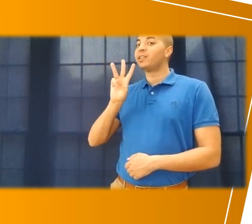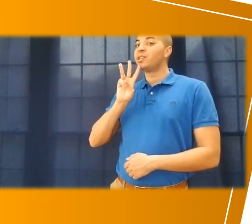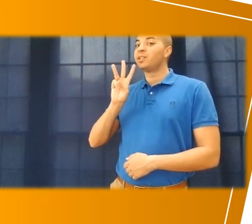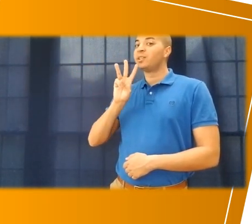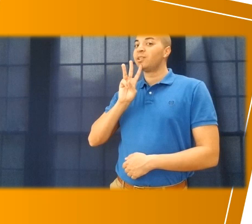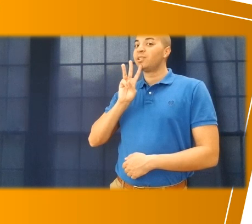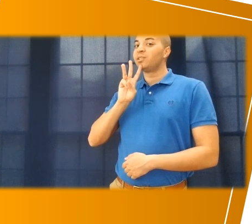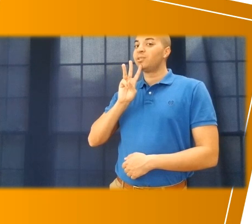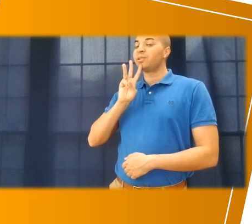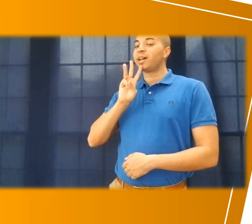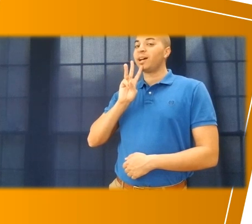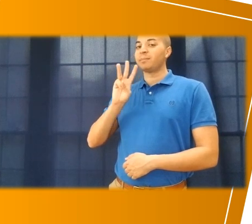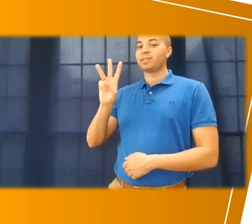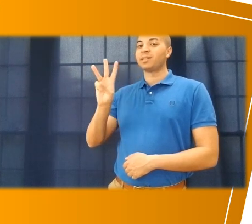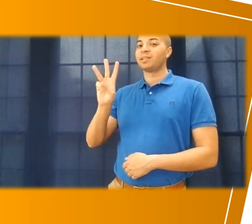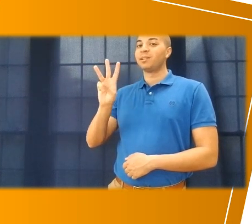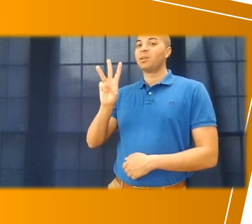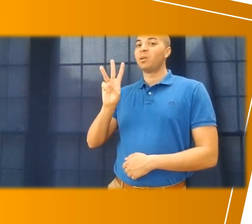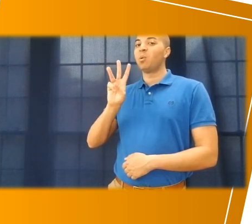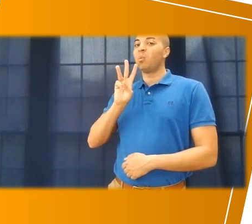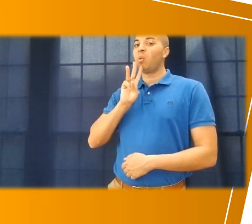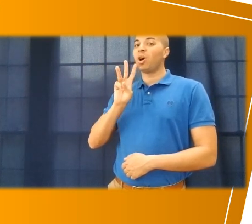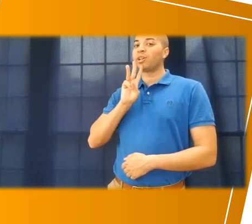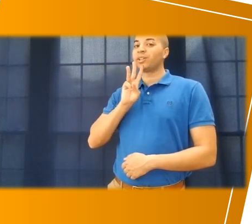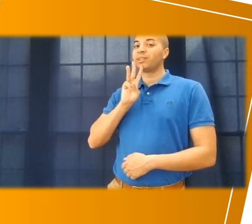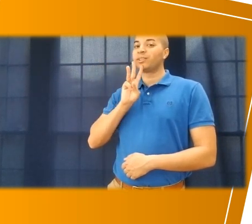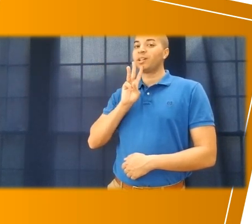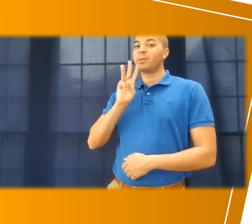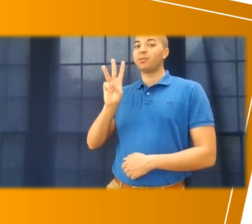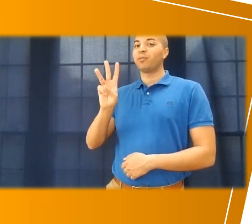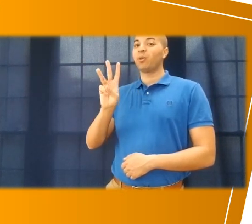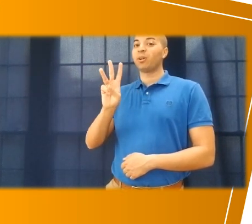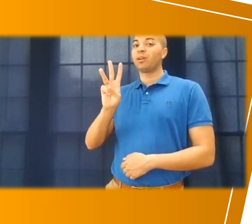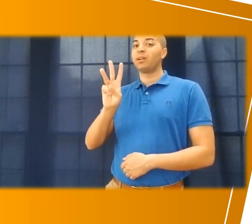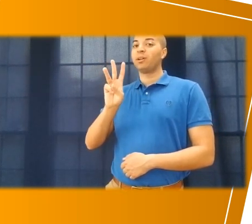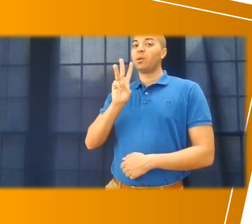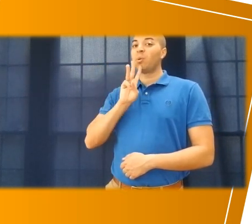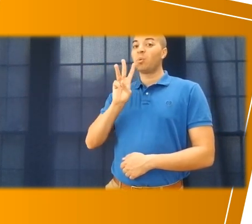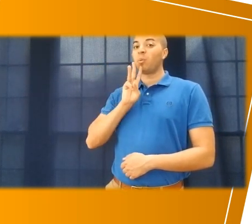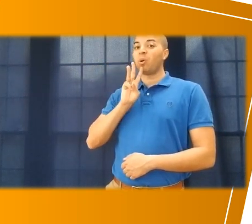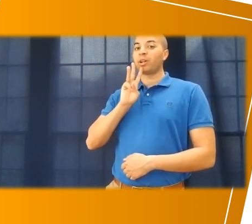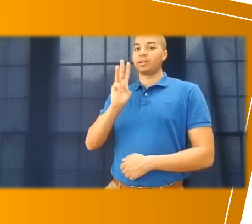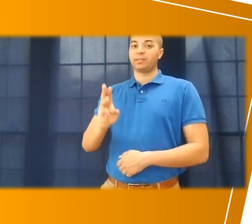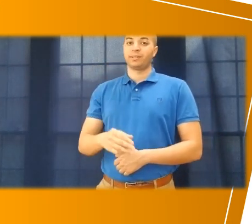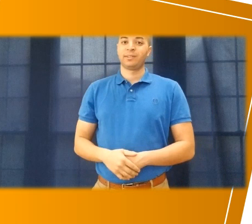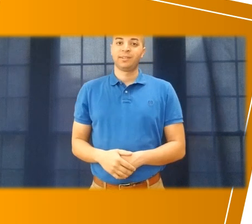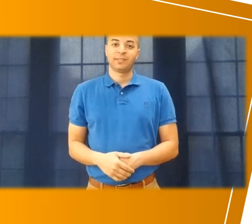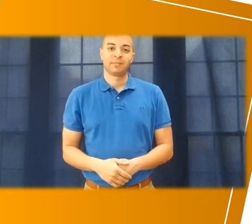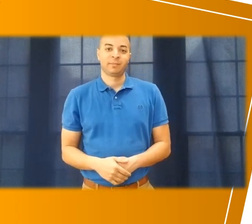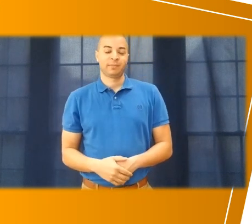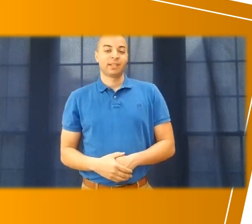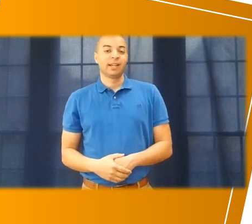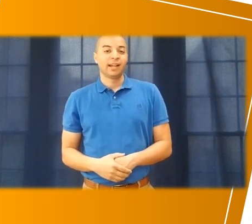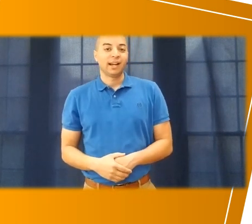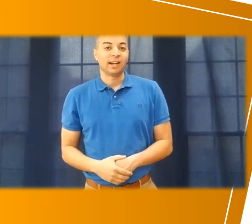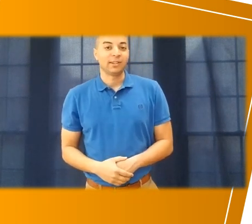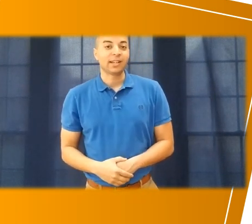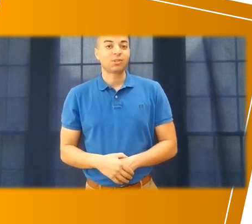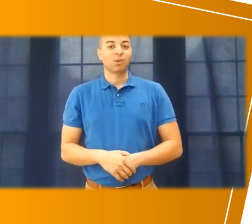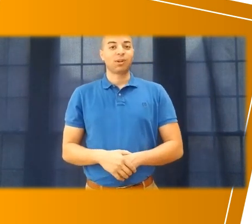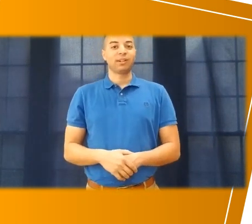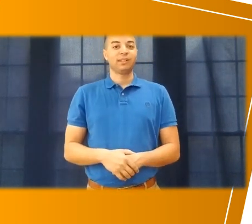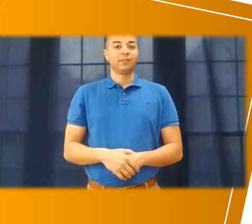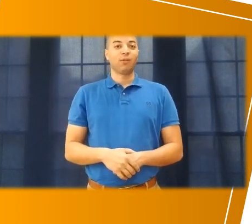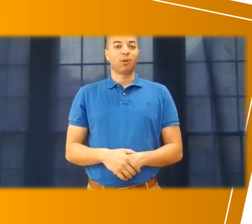chin 2 times. Water. W for water. Our